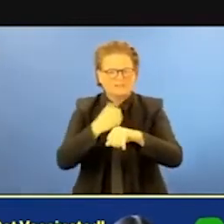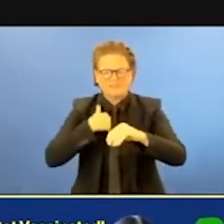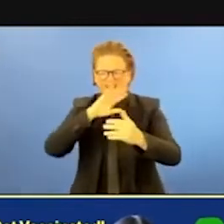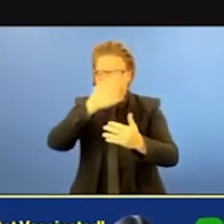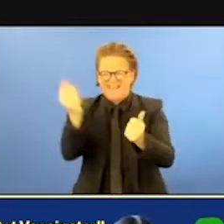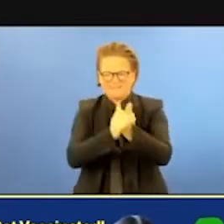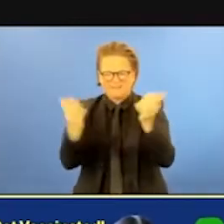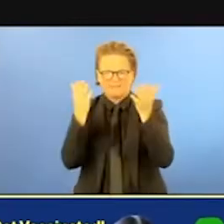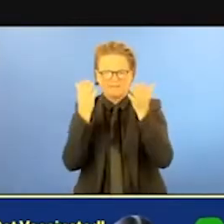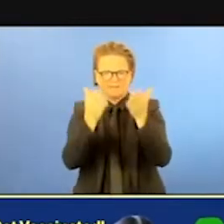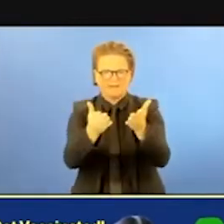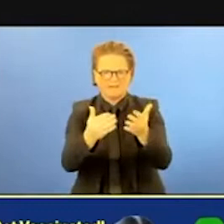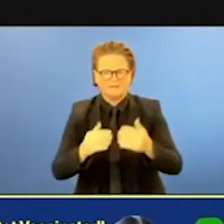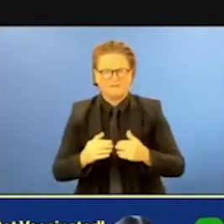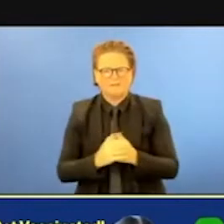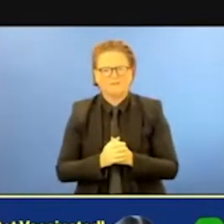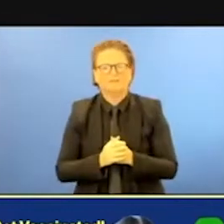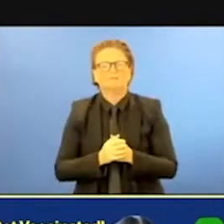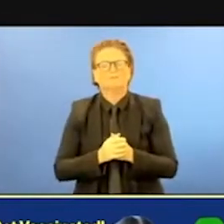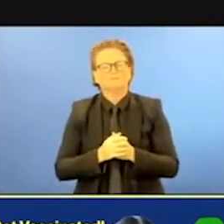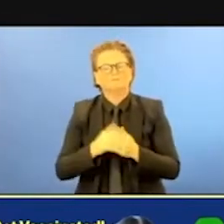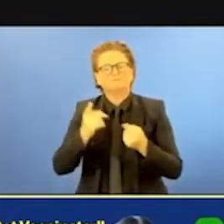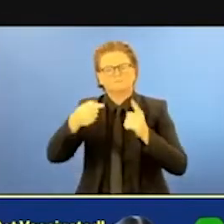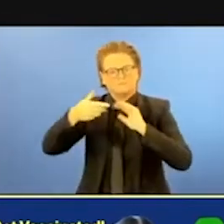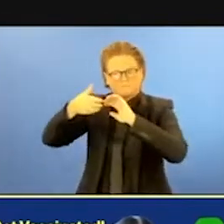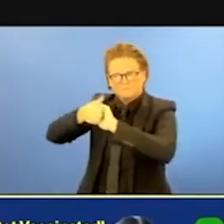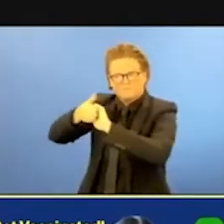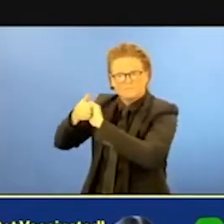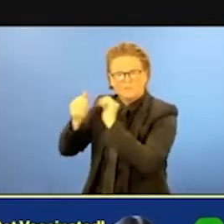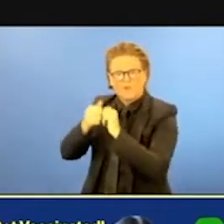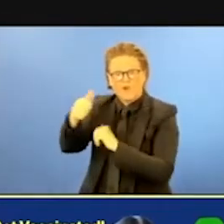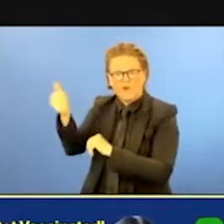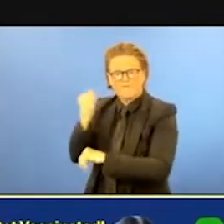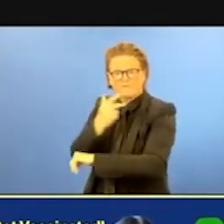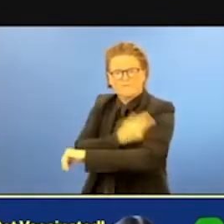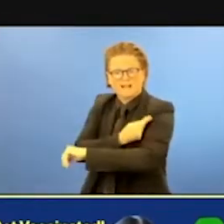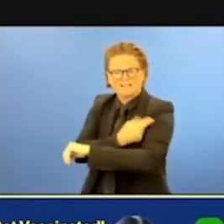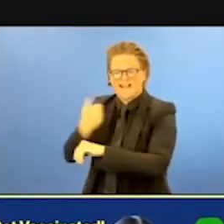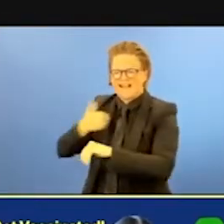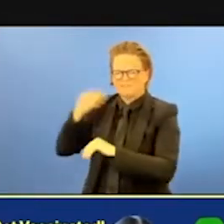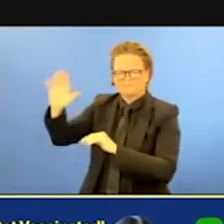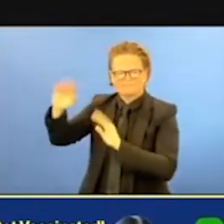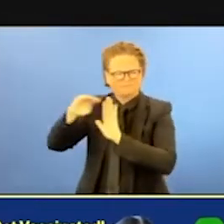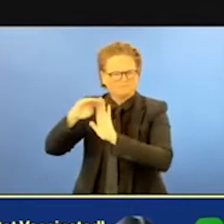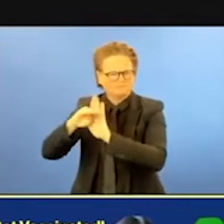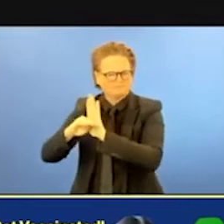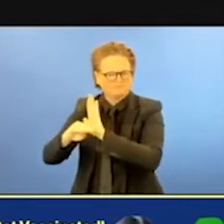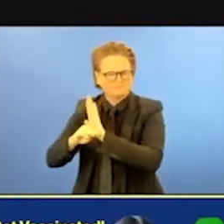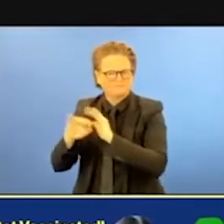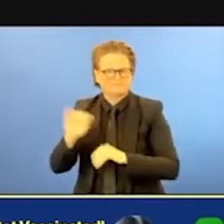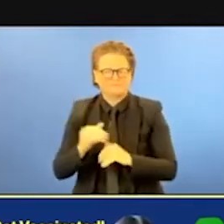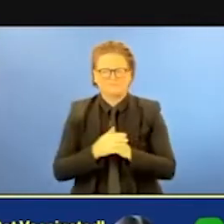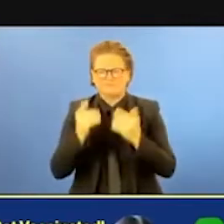are vaccinating. You can sign up to get notified when it's your turn. And you can also get help